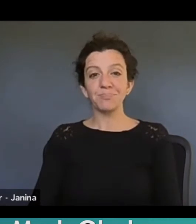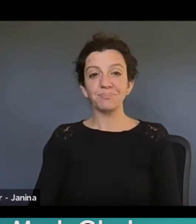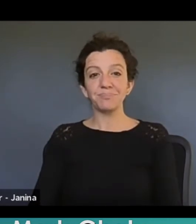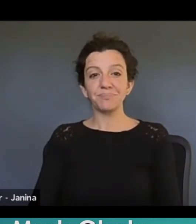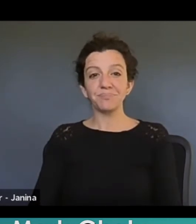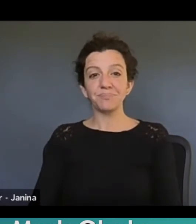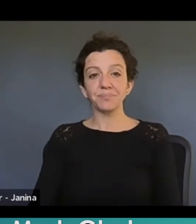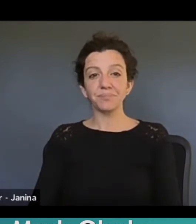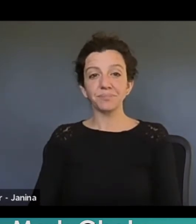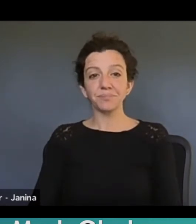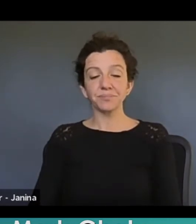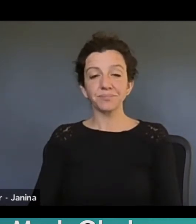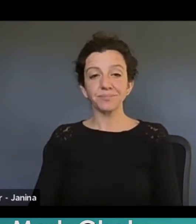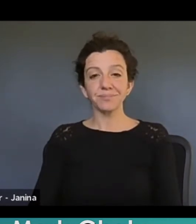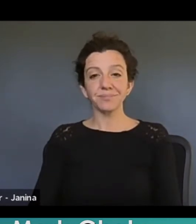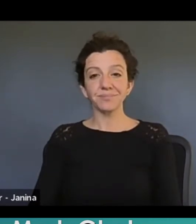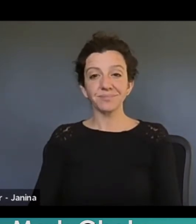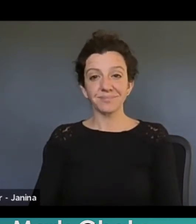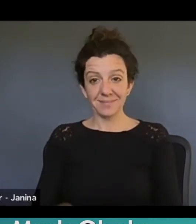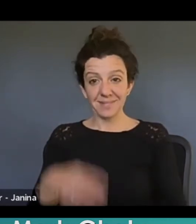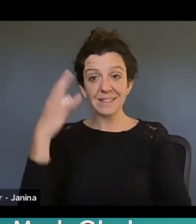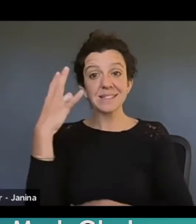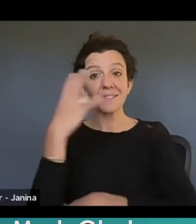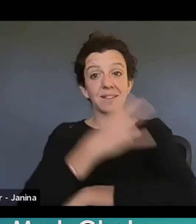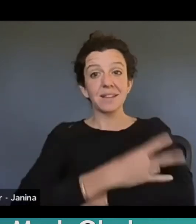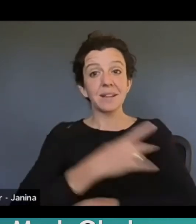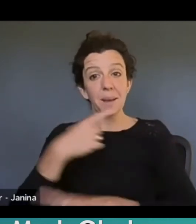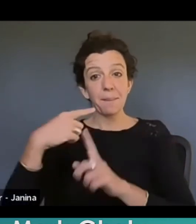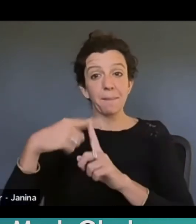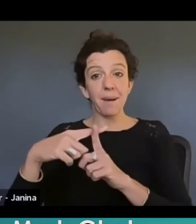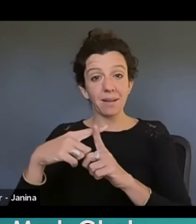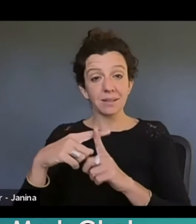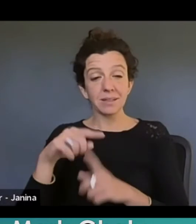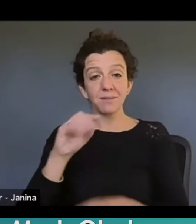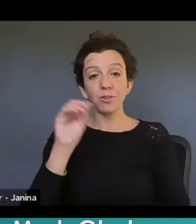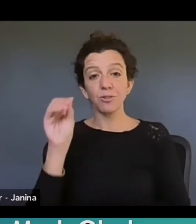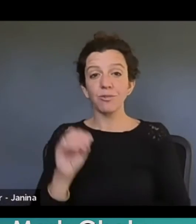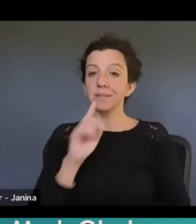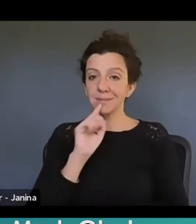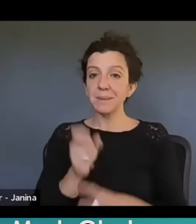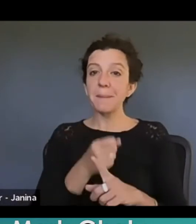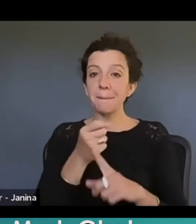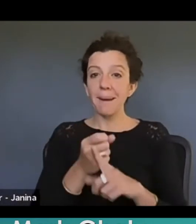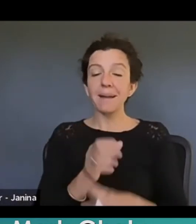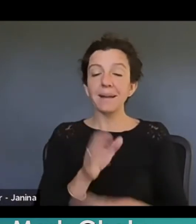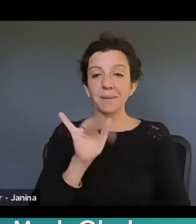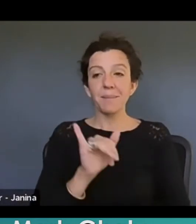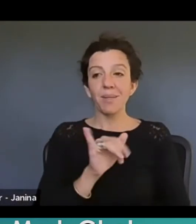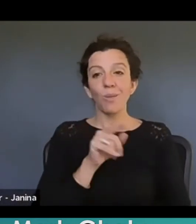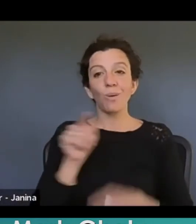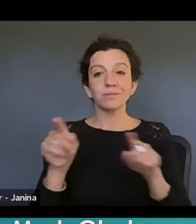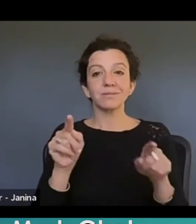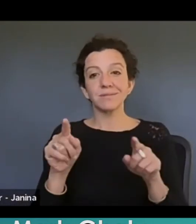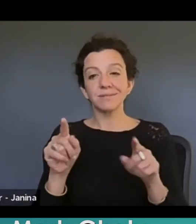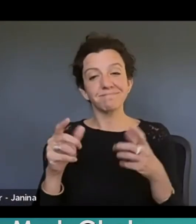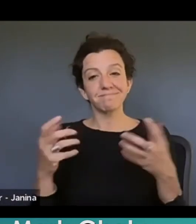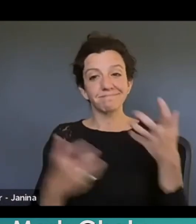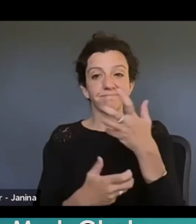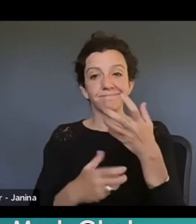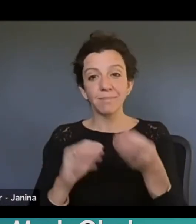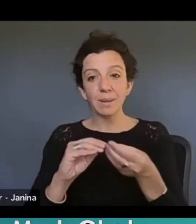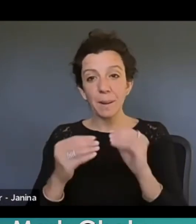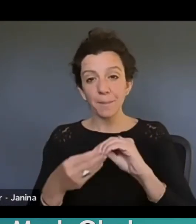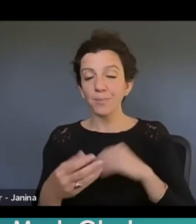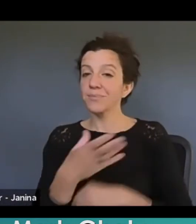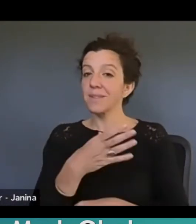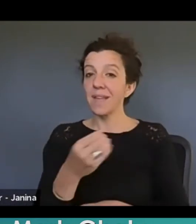the 7-day positivity rate is absolutely affected by this. And as we continue to update the information, and I'm